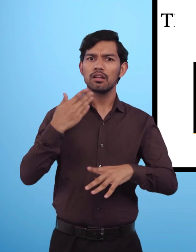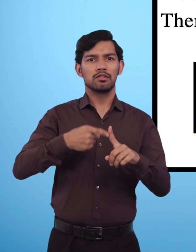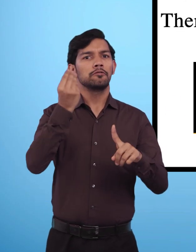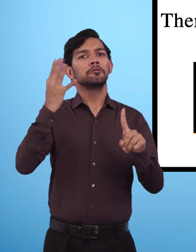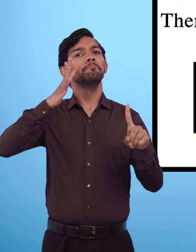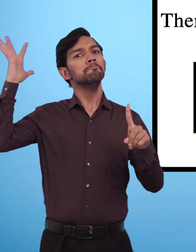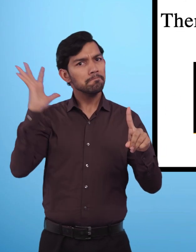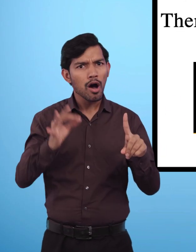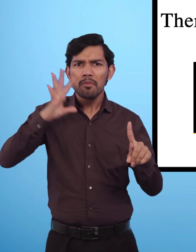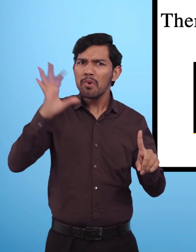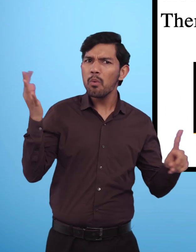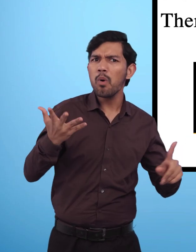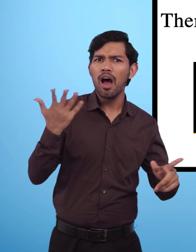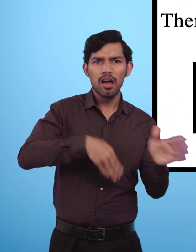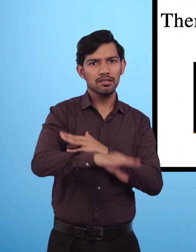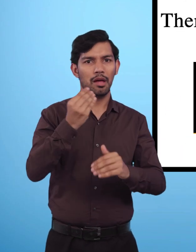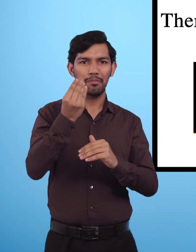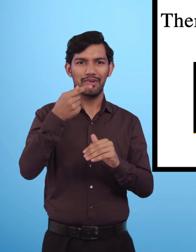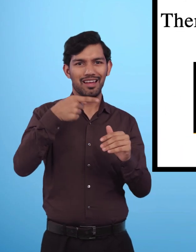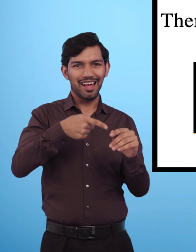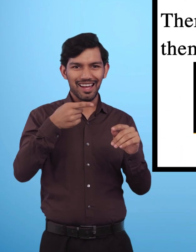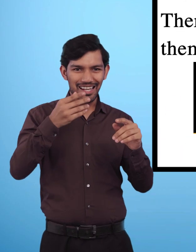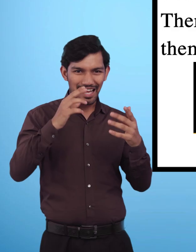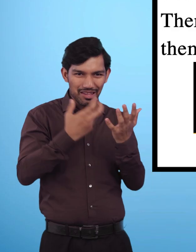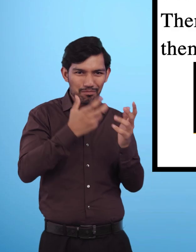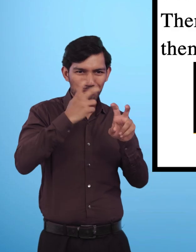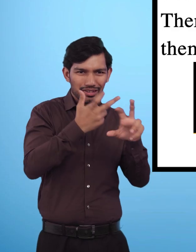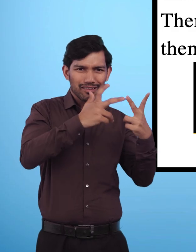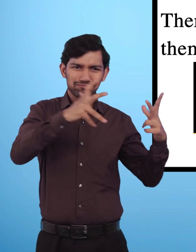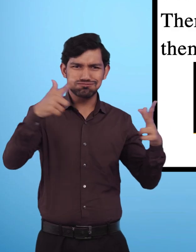Therefore, it is important to conserve and use them responsibly.